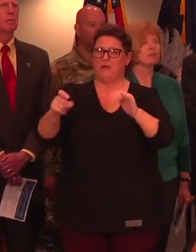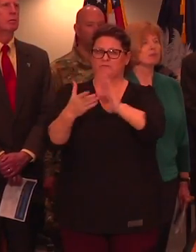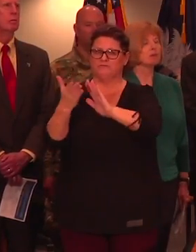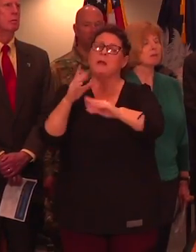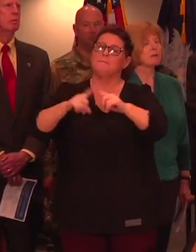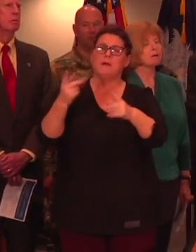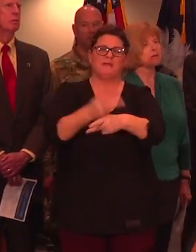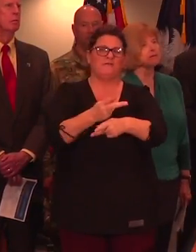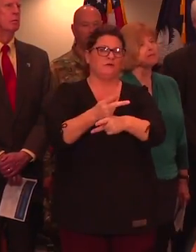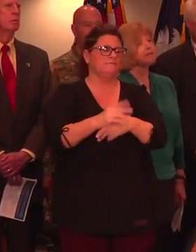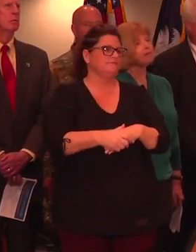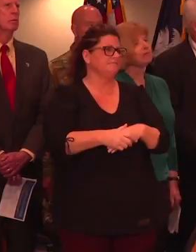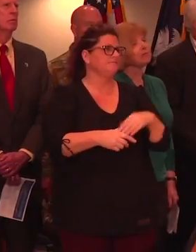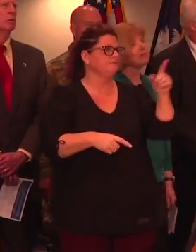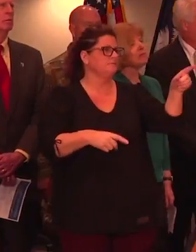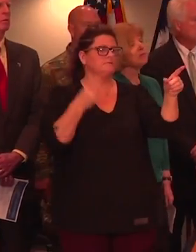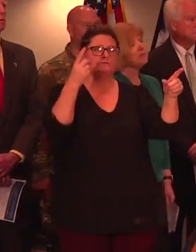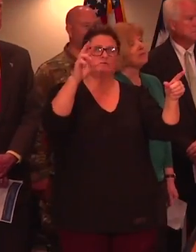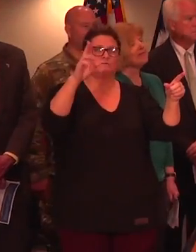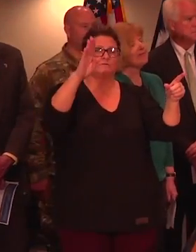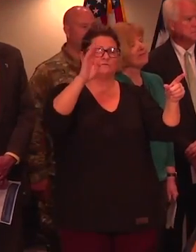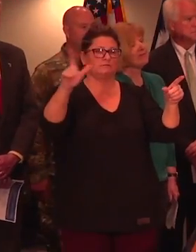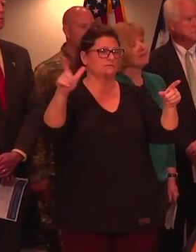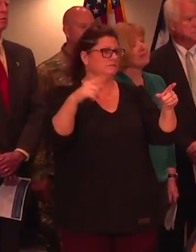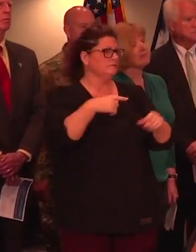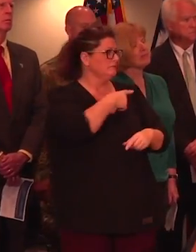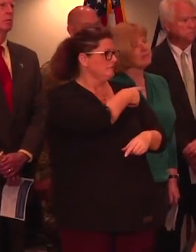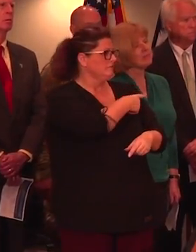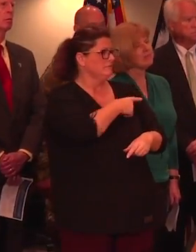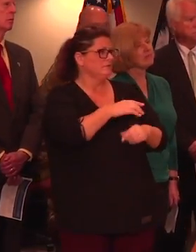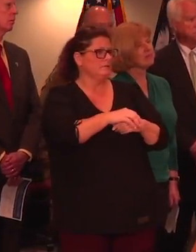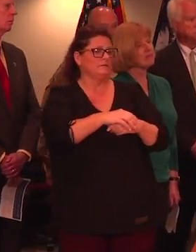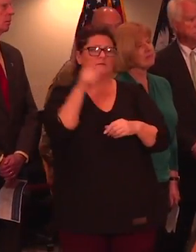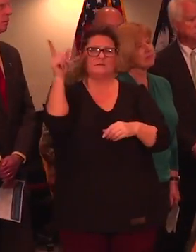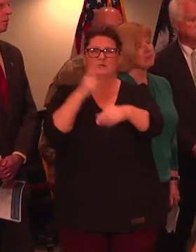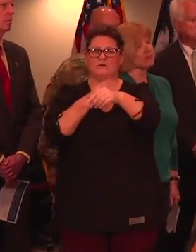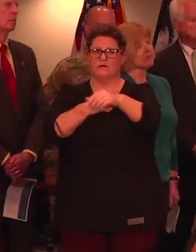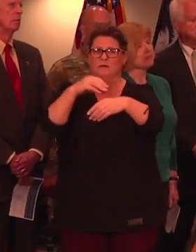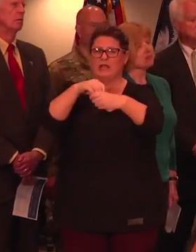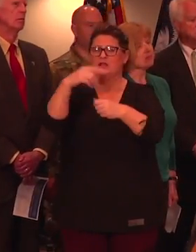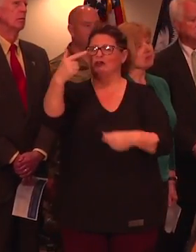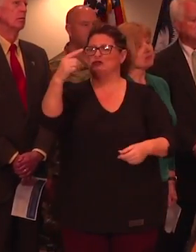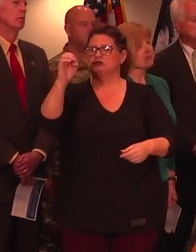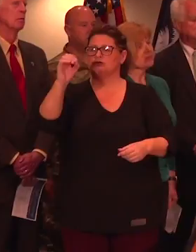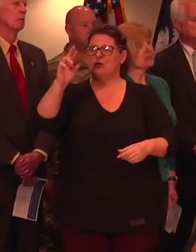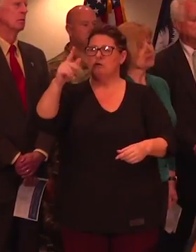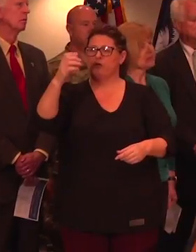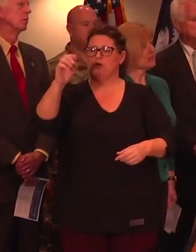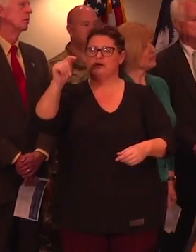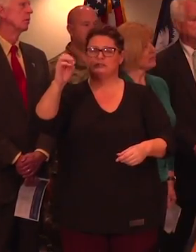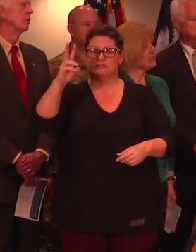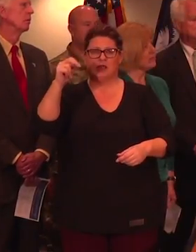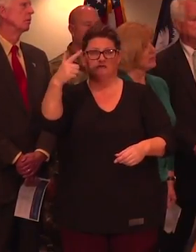Bell. Yes, sir. There was a case reported out of a hospital in Georgetown. Is that the new case in